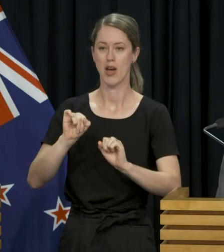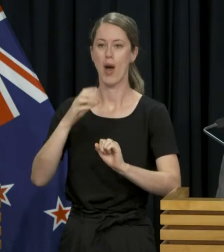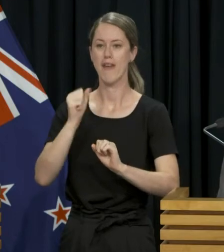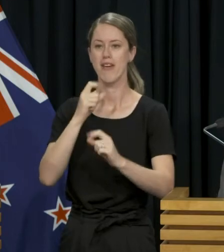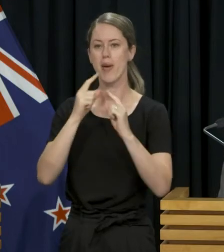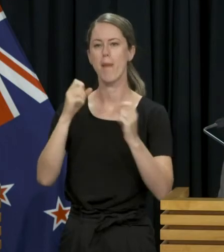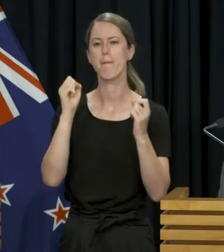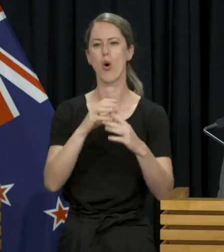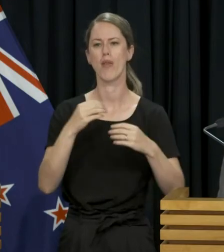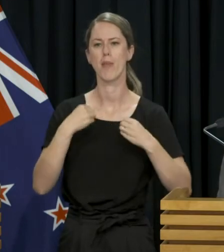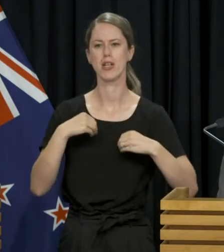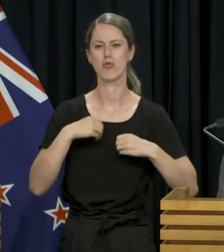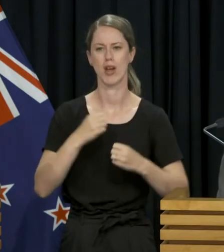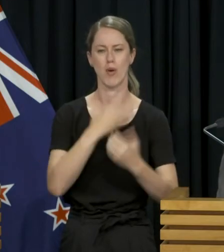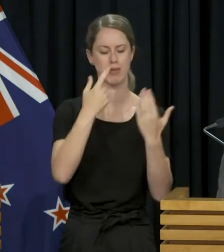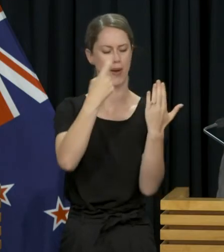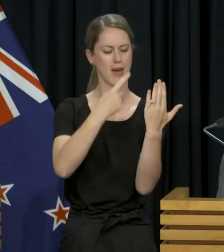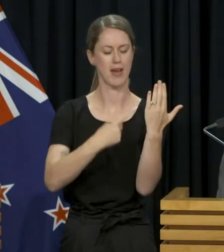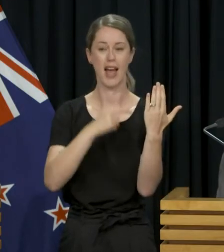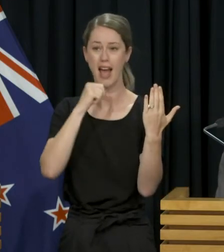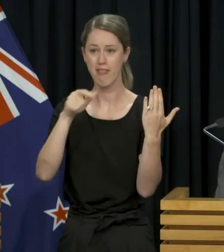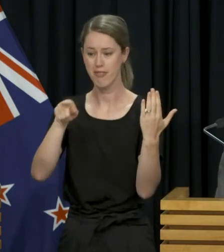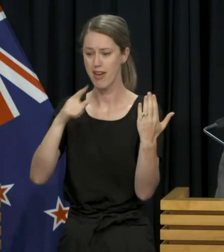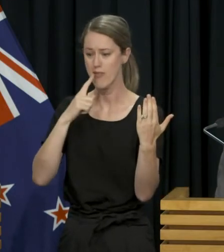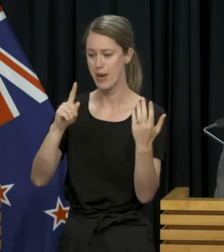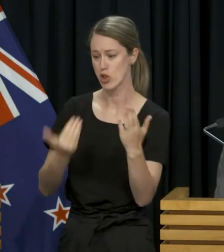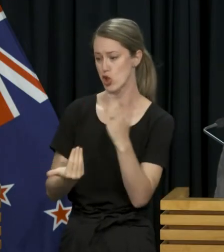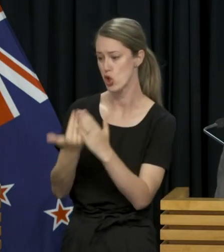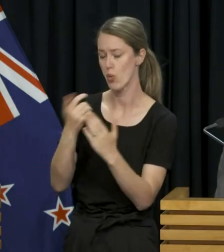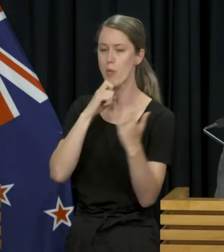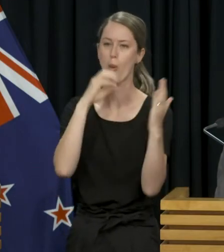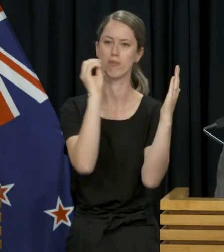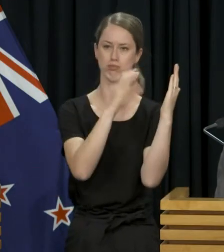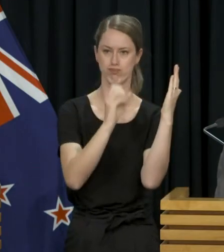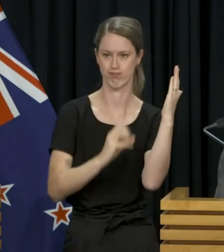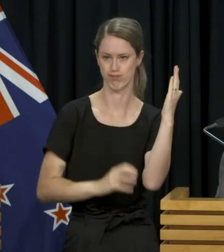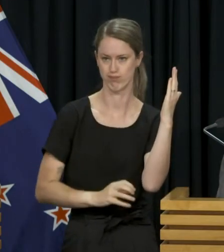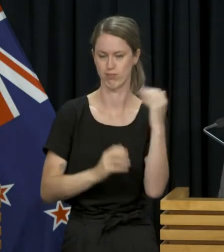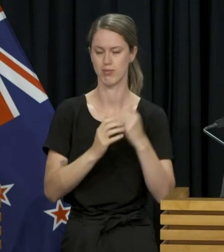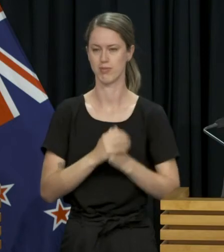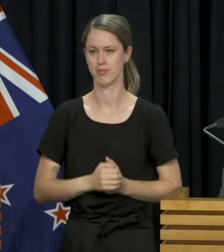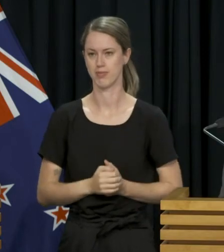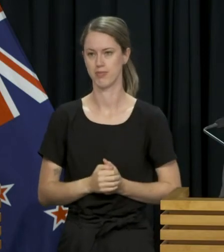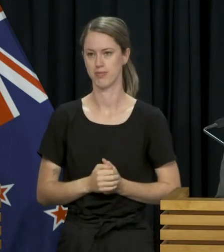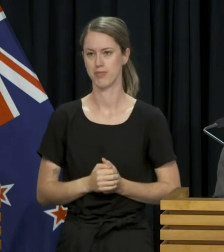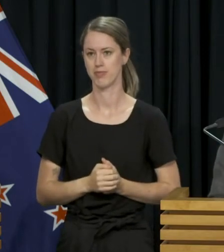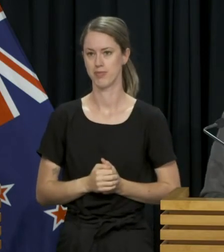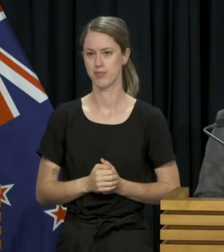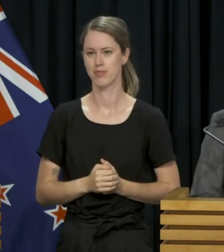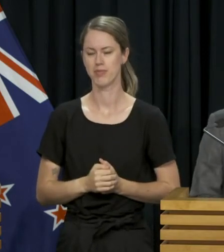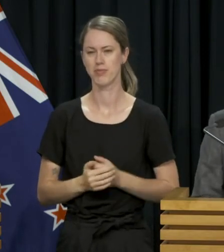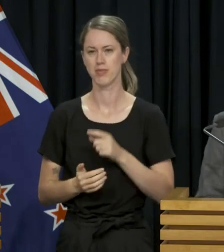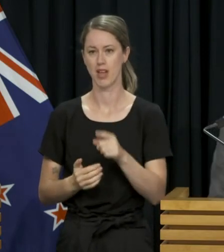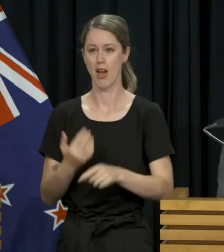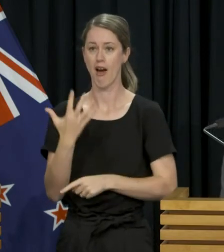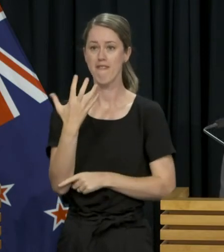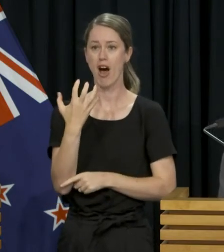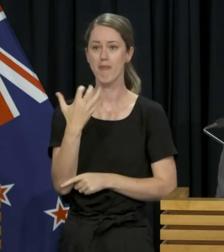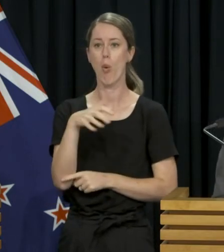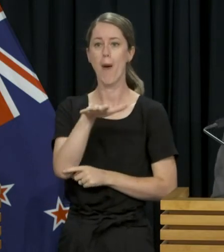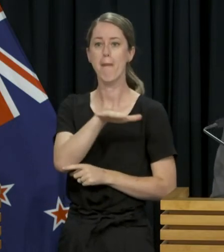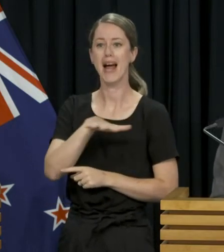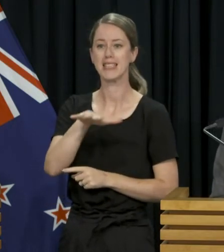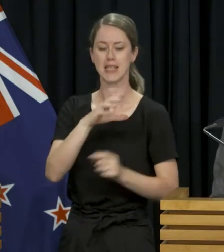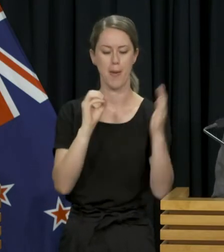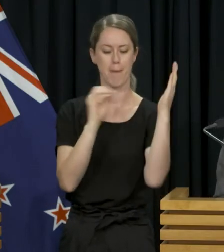other locations of interest become apparent when we are aware of those. There are the 5 additional ones that were